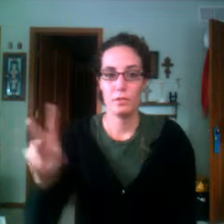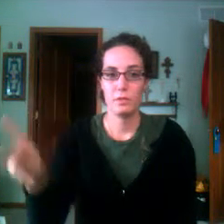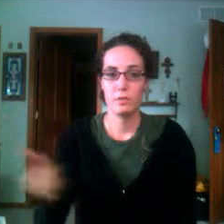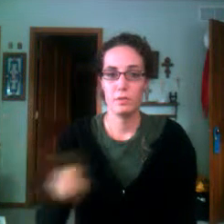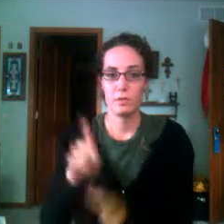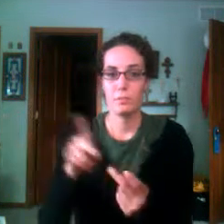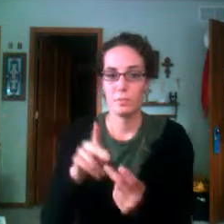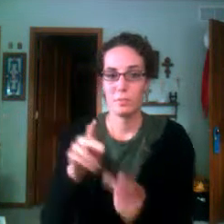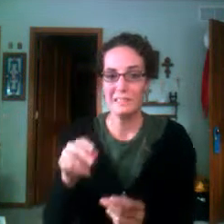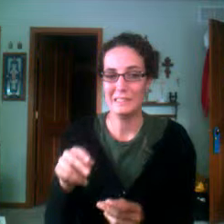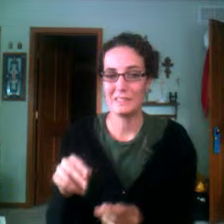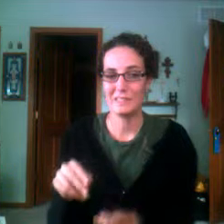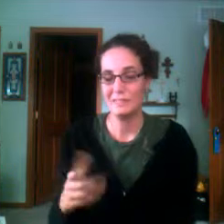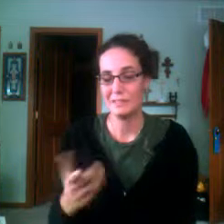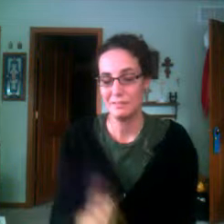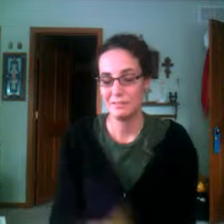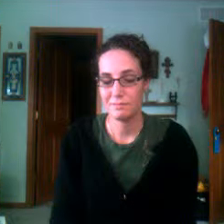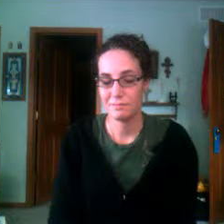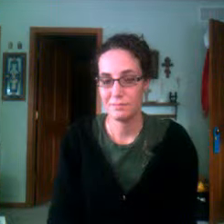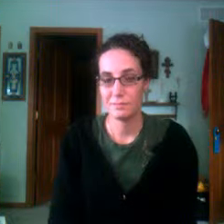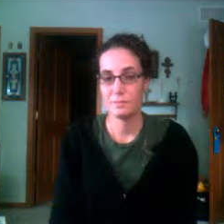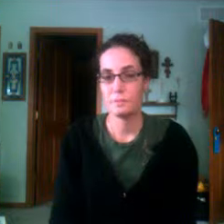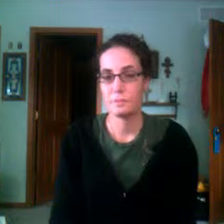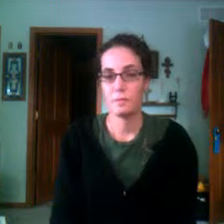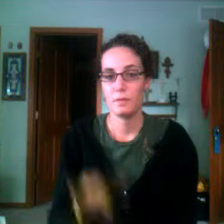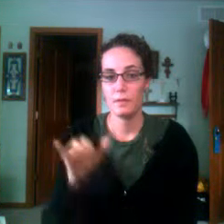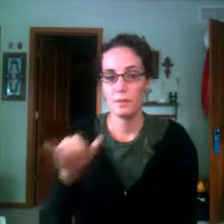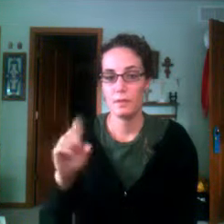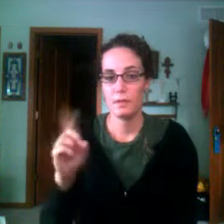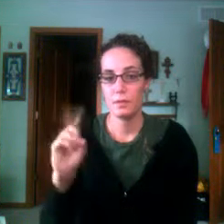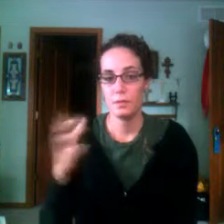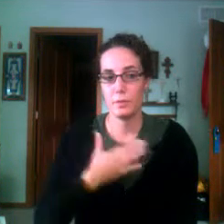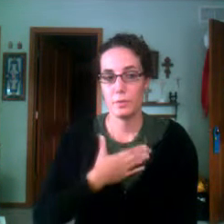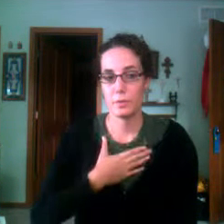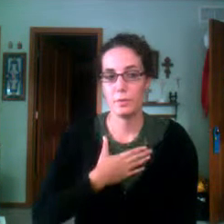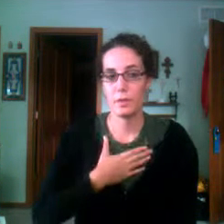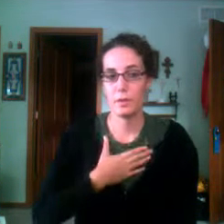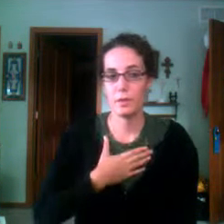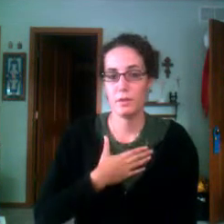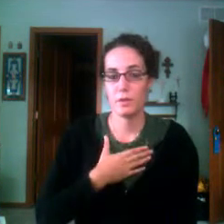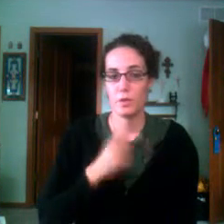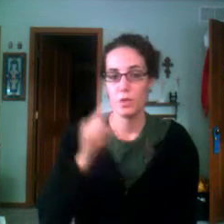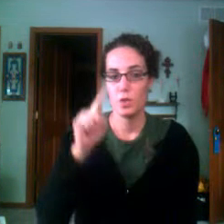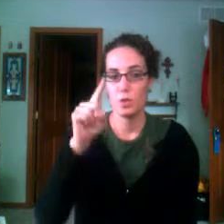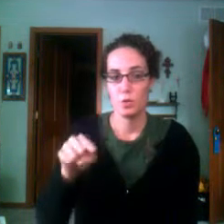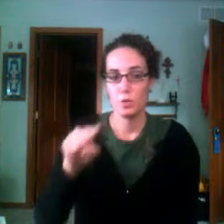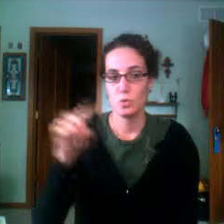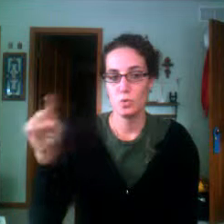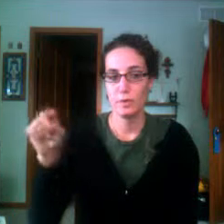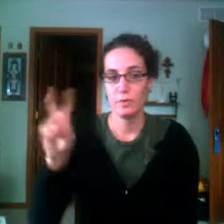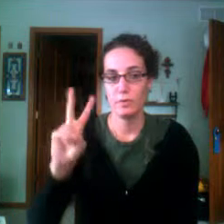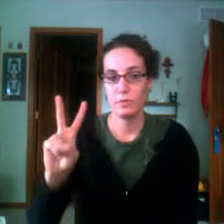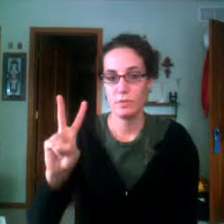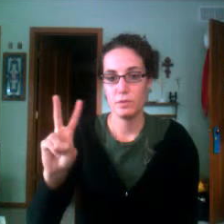At least pretend that. That is where my square root of 2 is located. I'll say